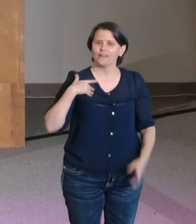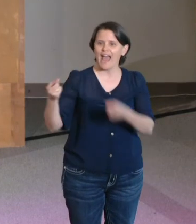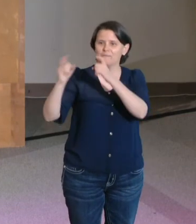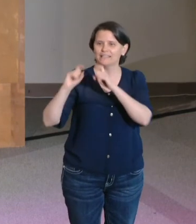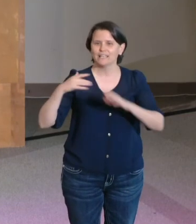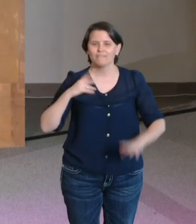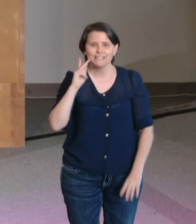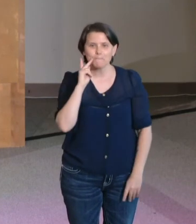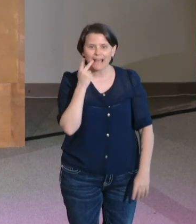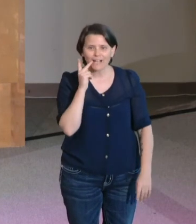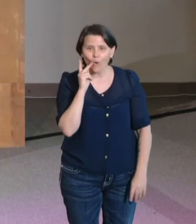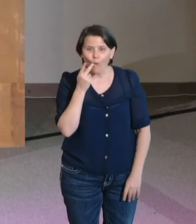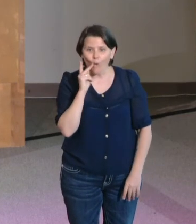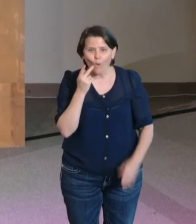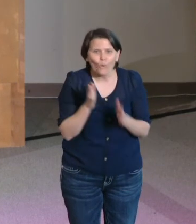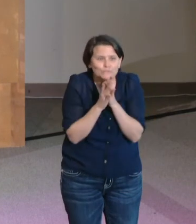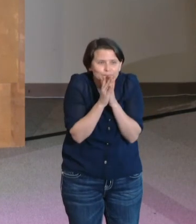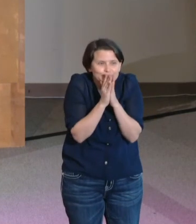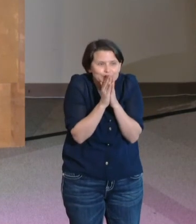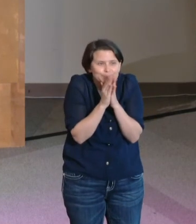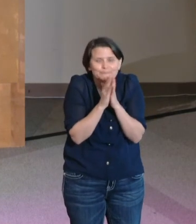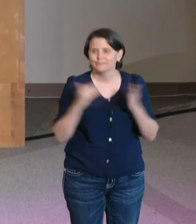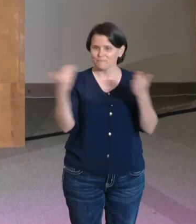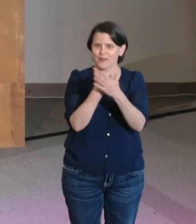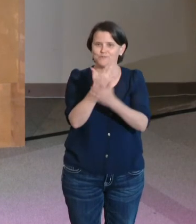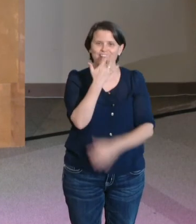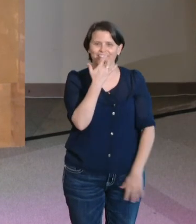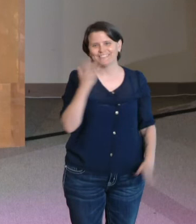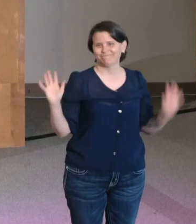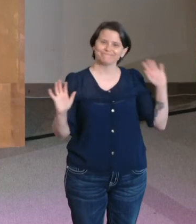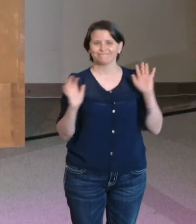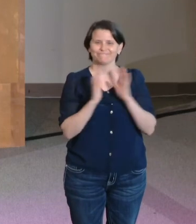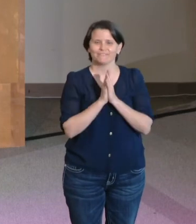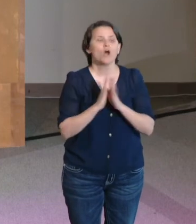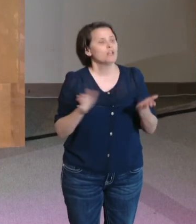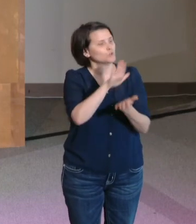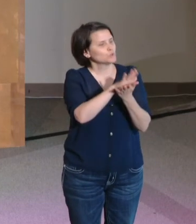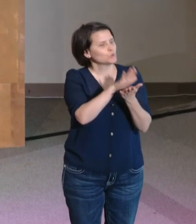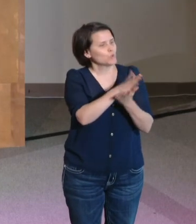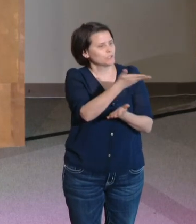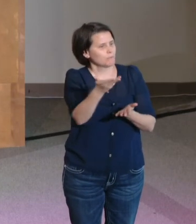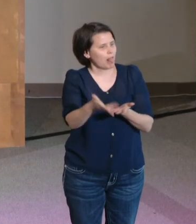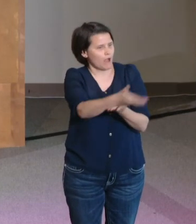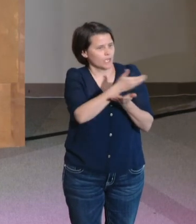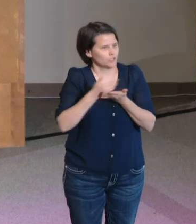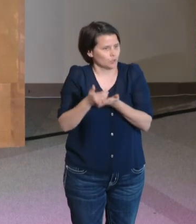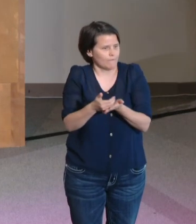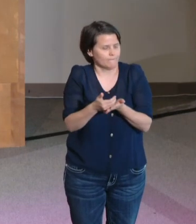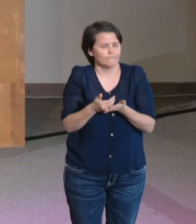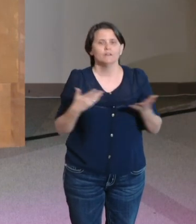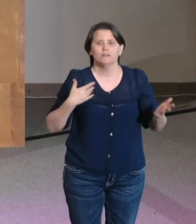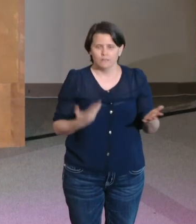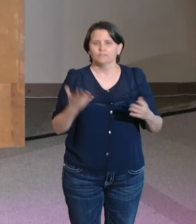I was like, ooh, my new favorite. All right, there's the school supply drive. So please